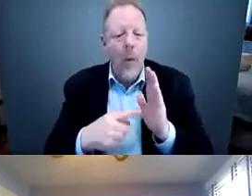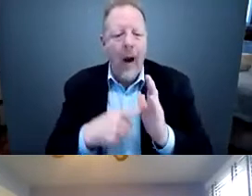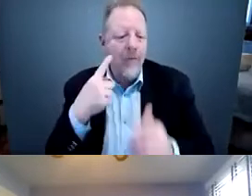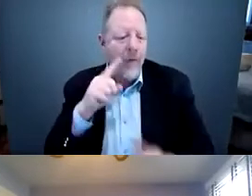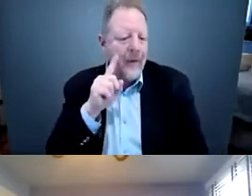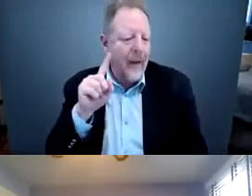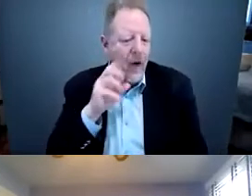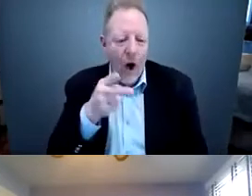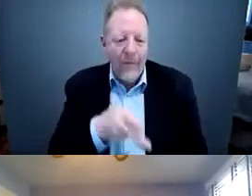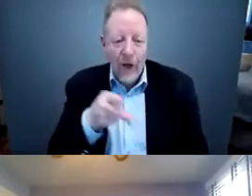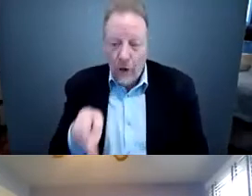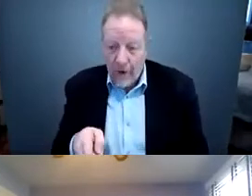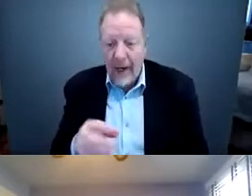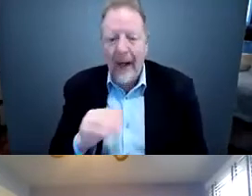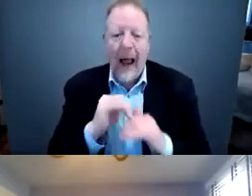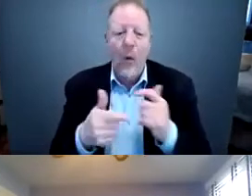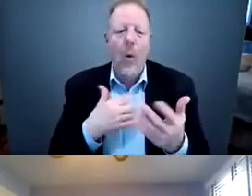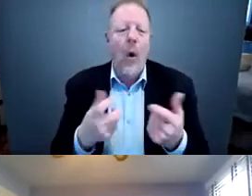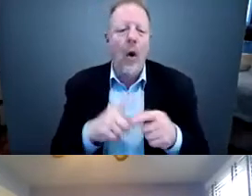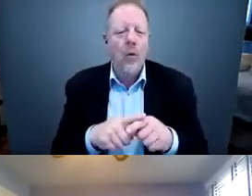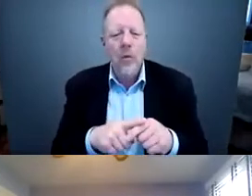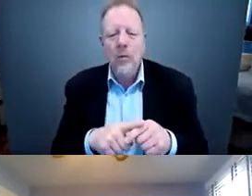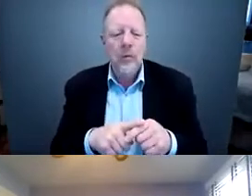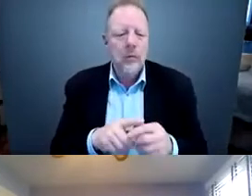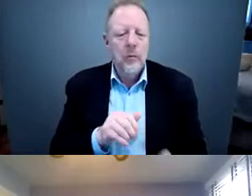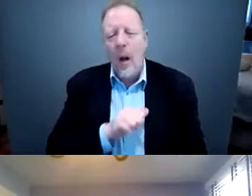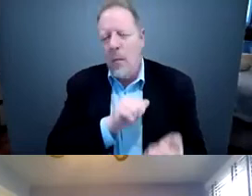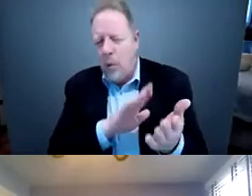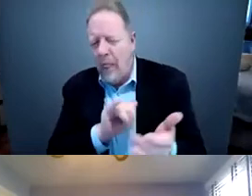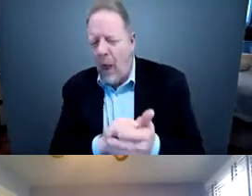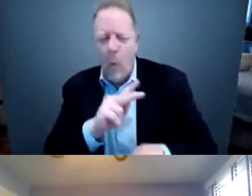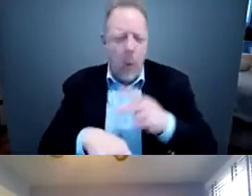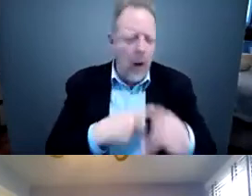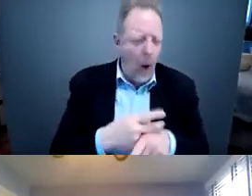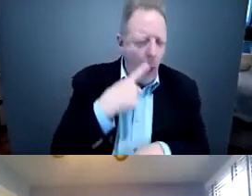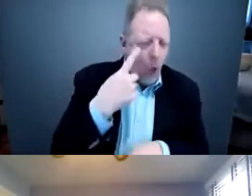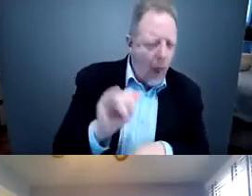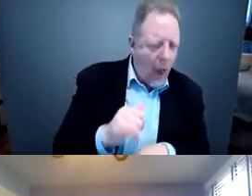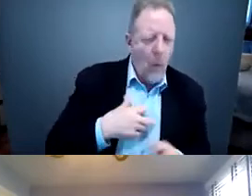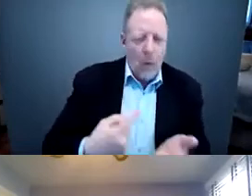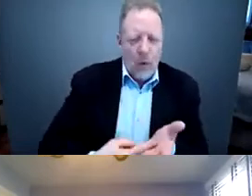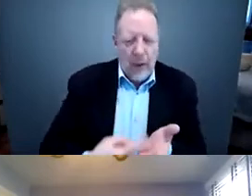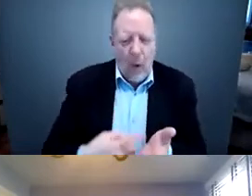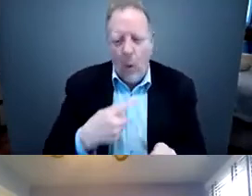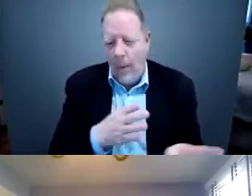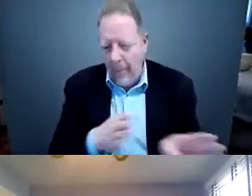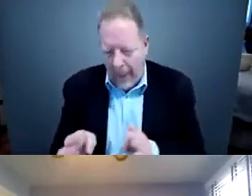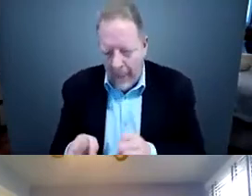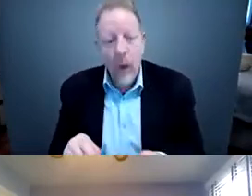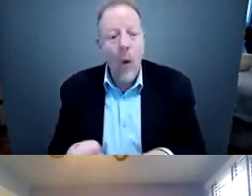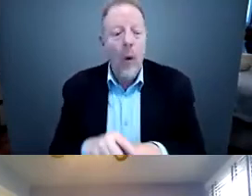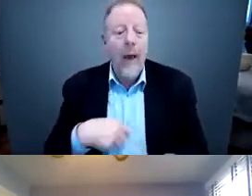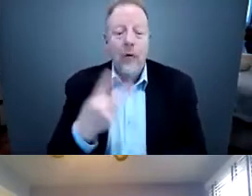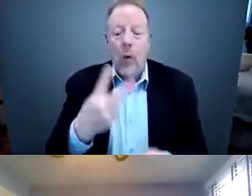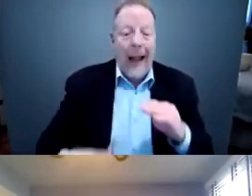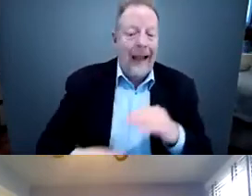hearing and how we want to go about what format we want to do. And we also have two additional